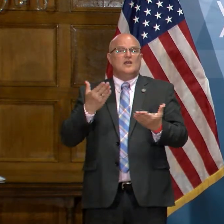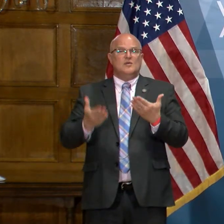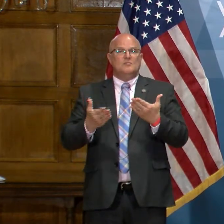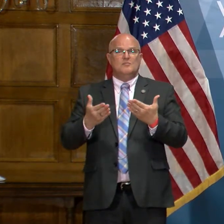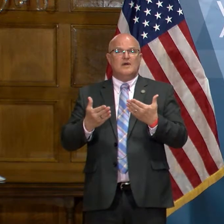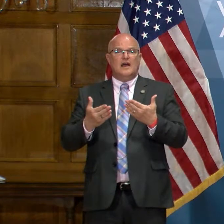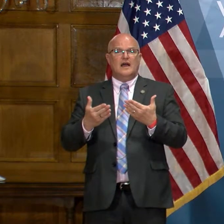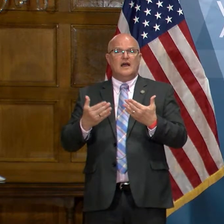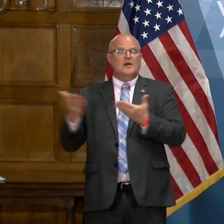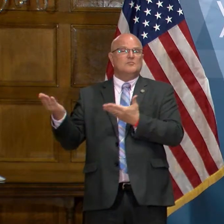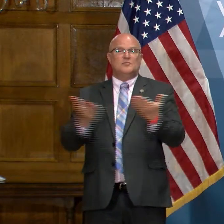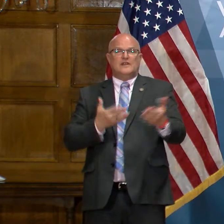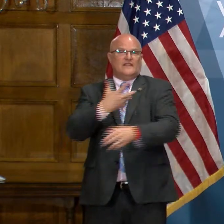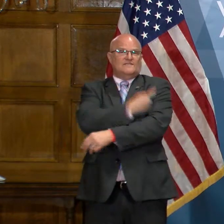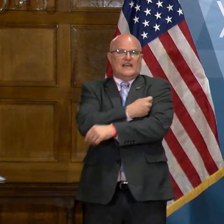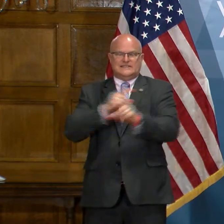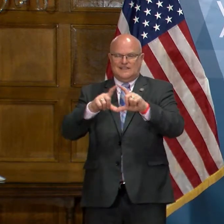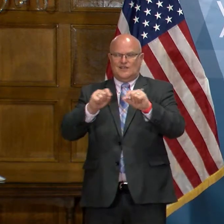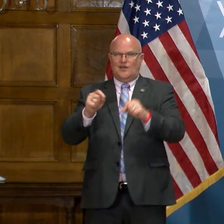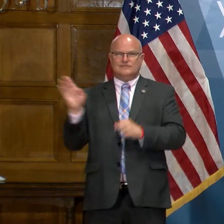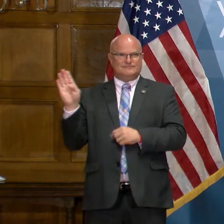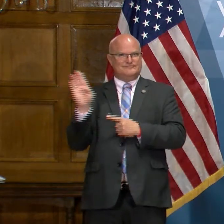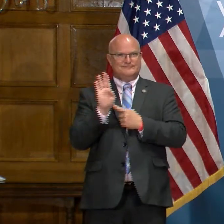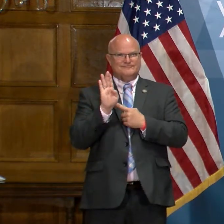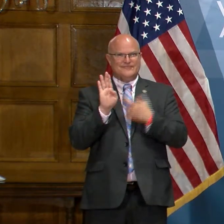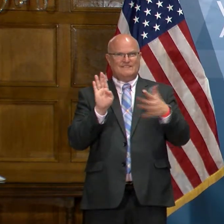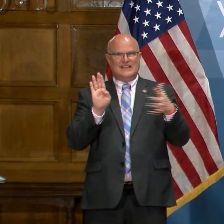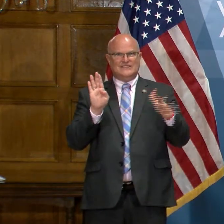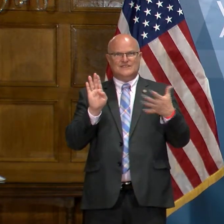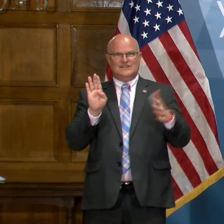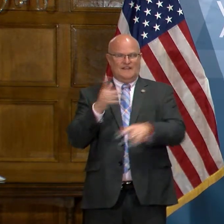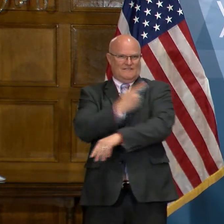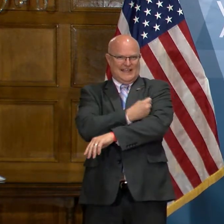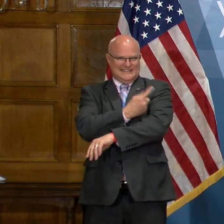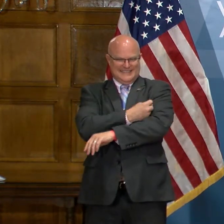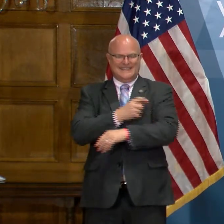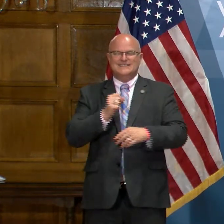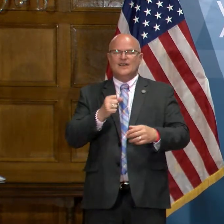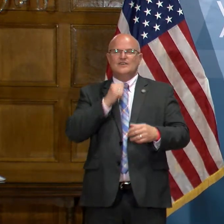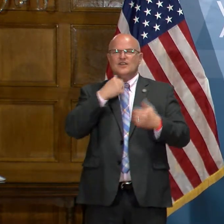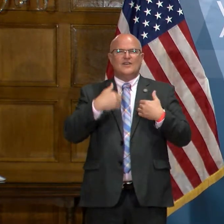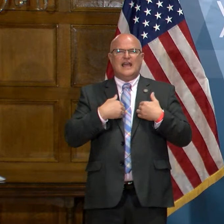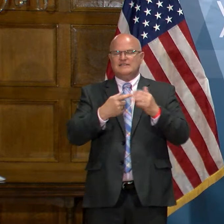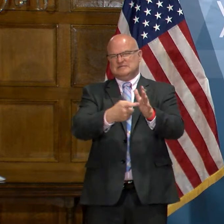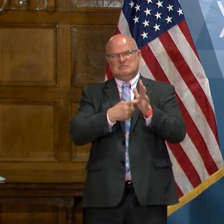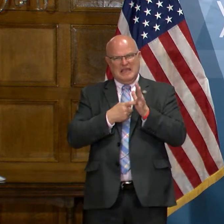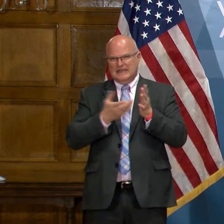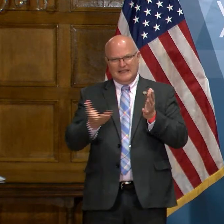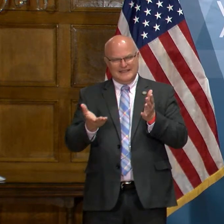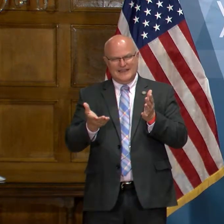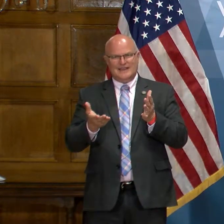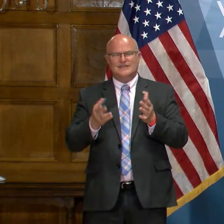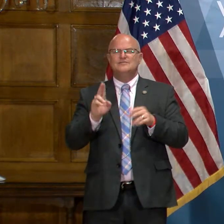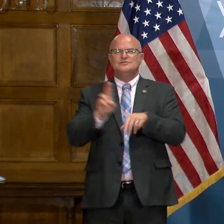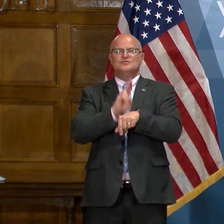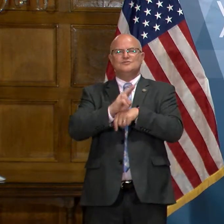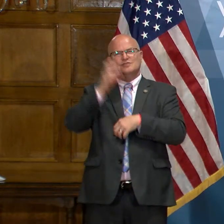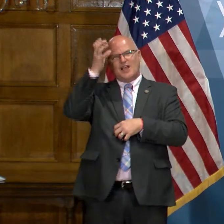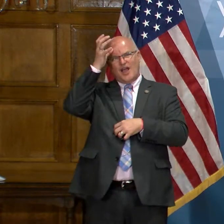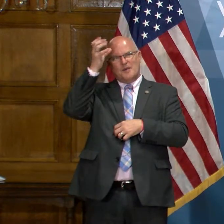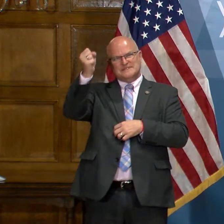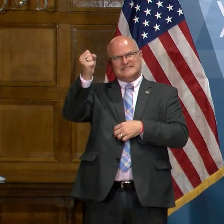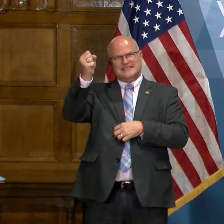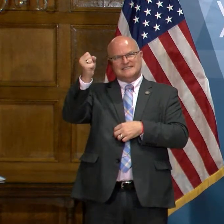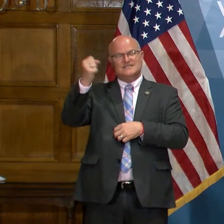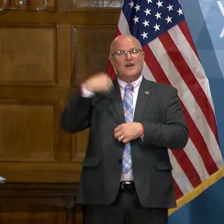bring vaccine cards, and so everybody knows that you've been vaccinated. So let's don't have a mandate there. We can use common sense.